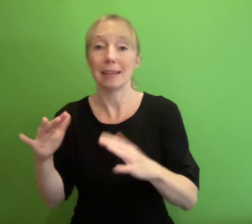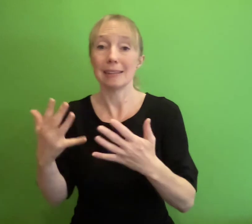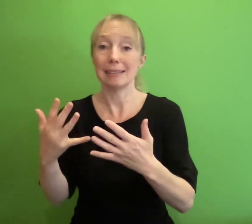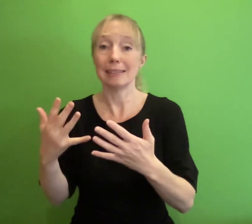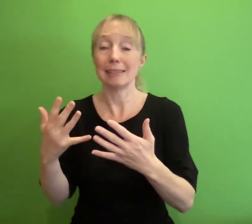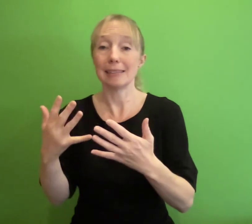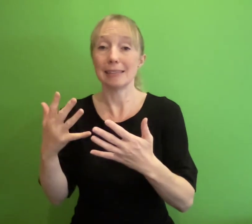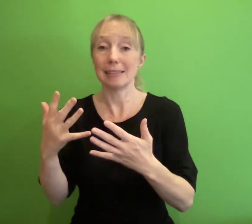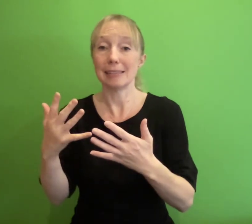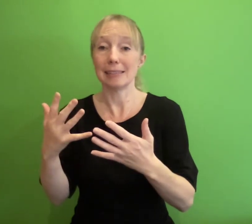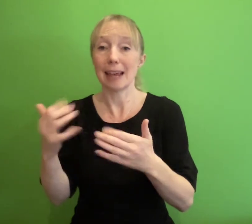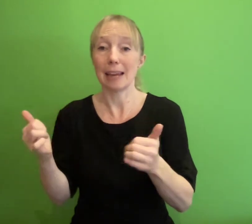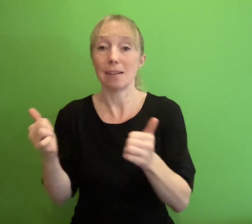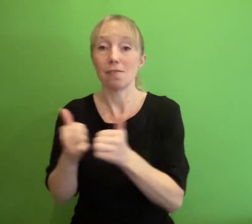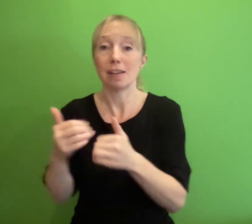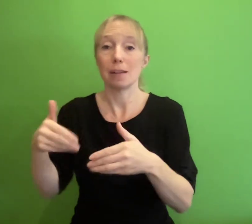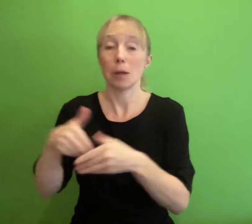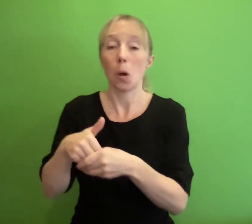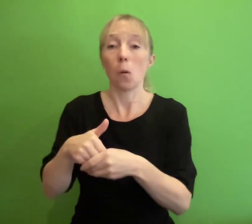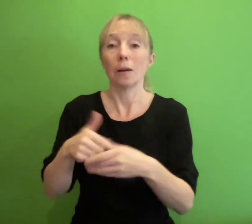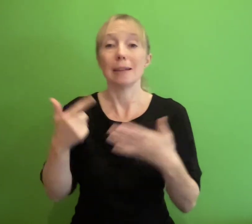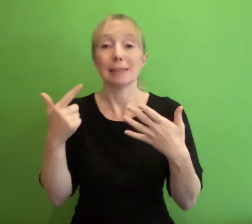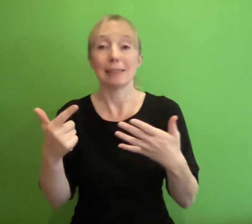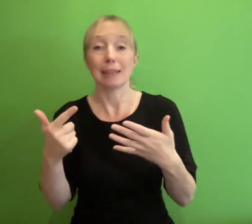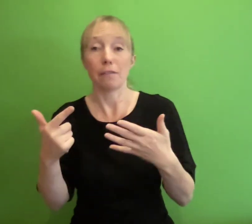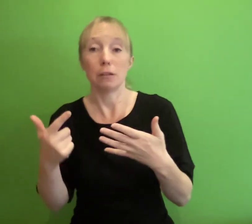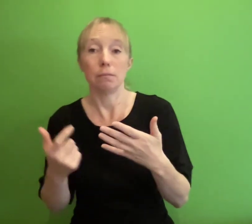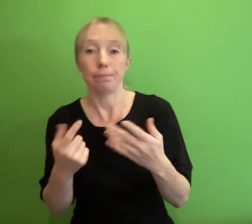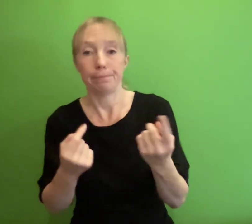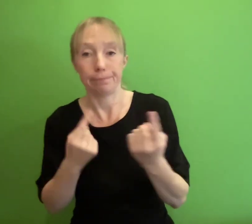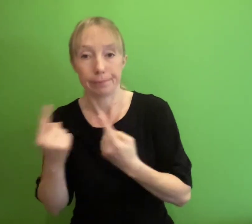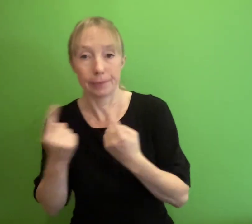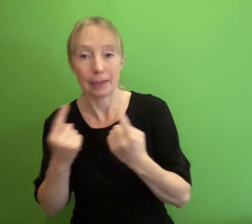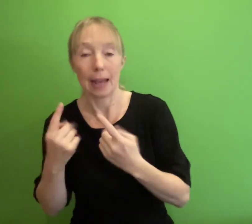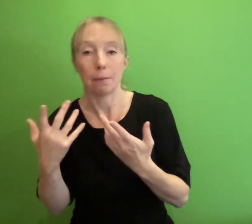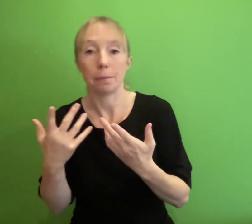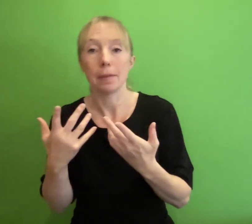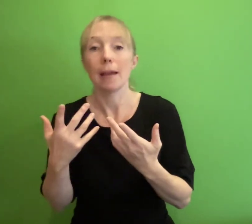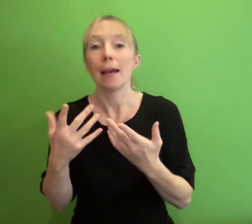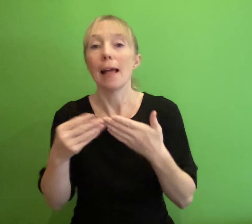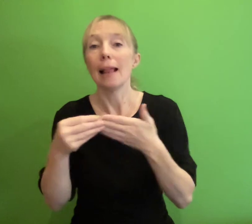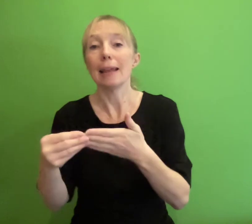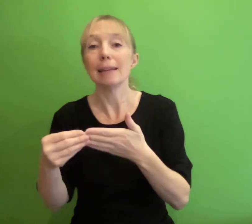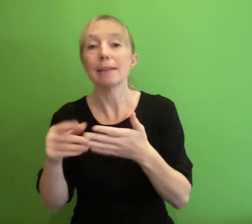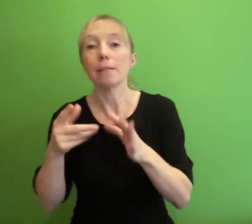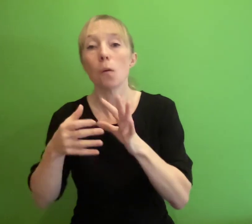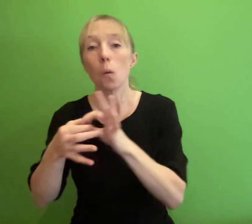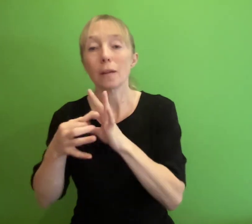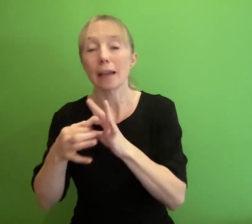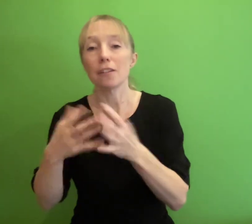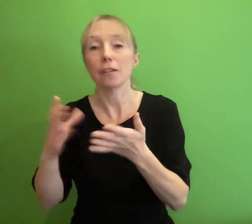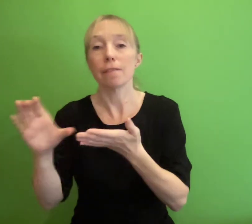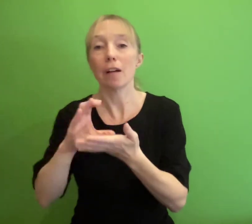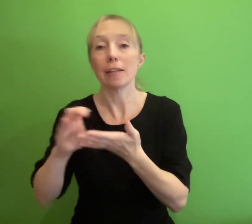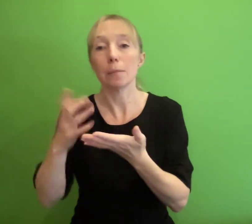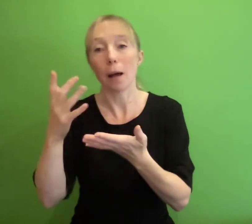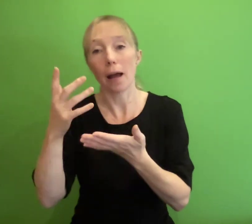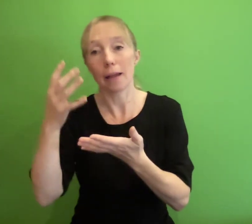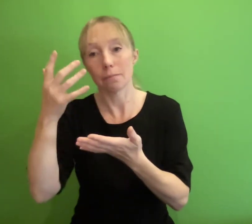with 7 participants. Leaders of organisations funded by Arts Council England, grassroots of voluntary and